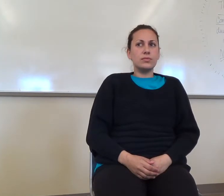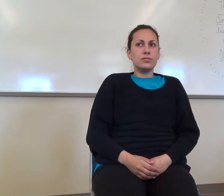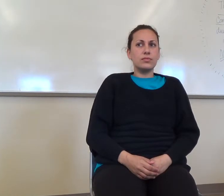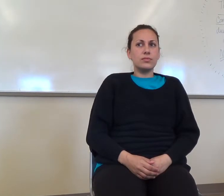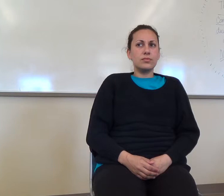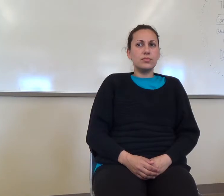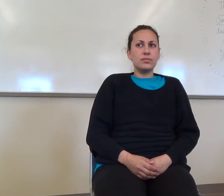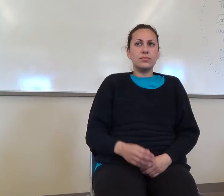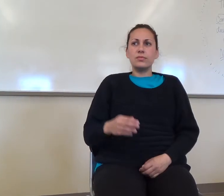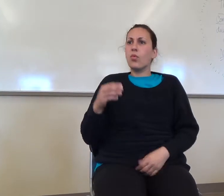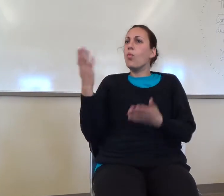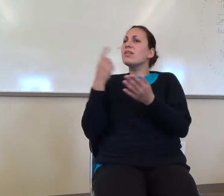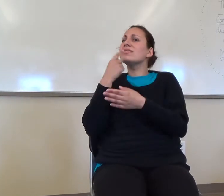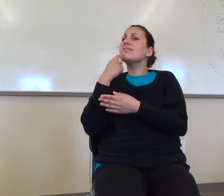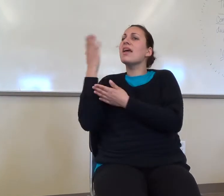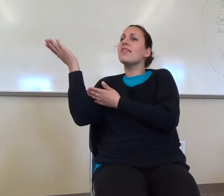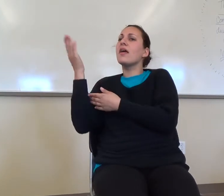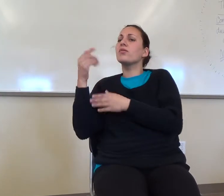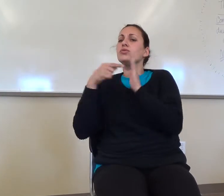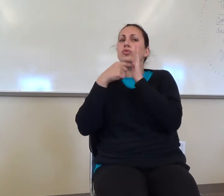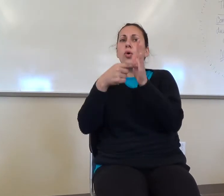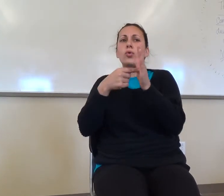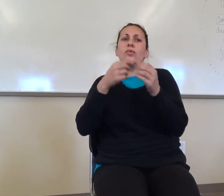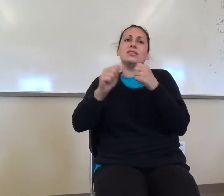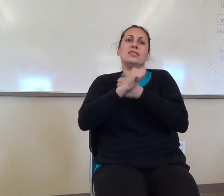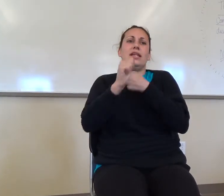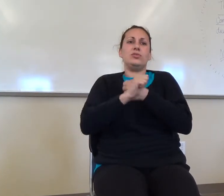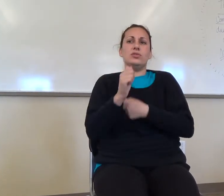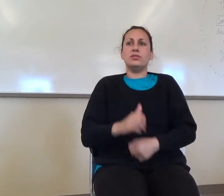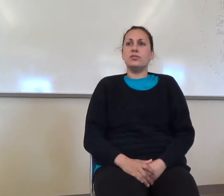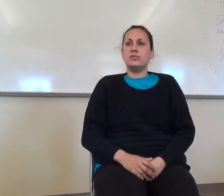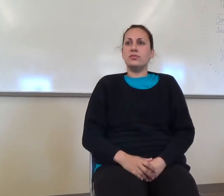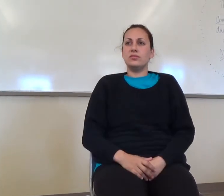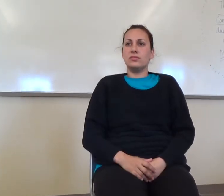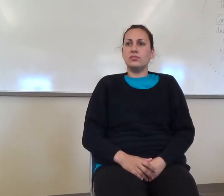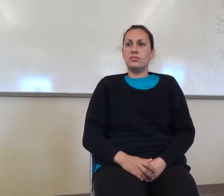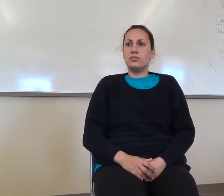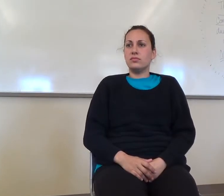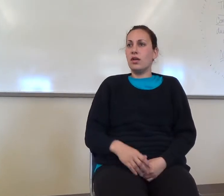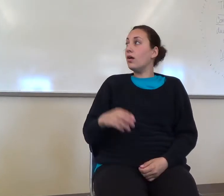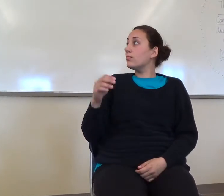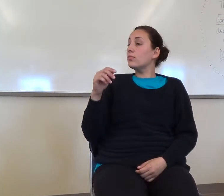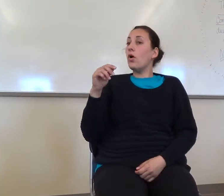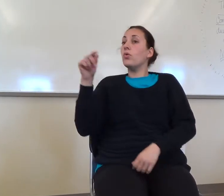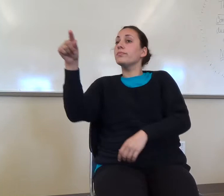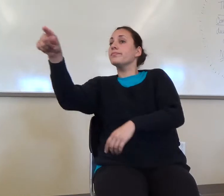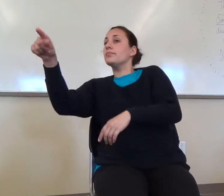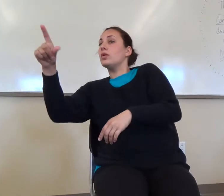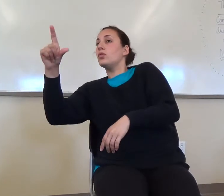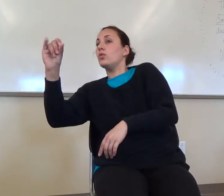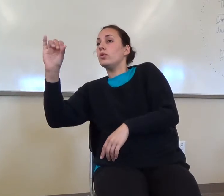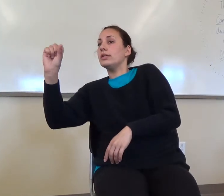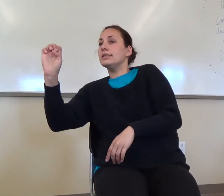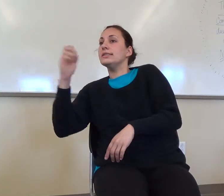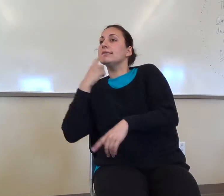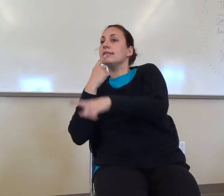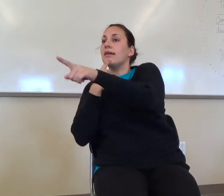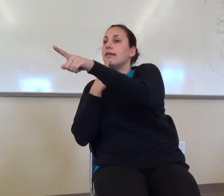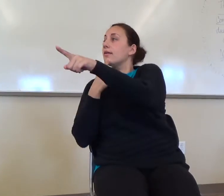Mining sapphires that are dangerous. Okay, I'm so glad Louise said that because that's